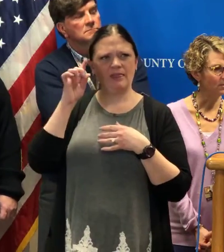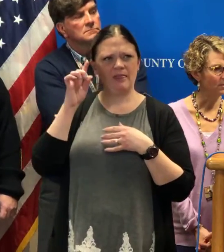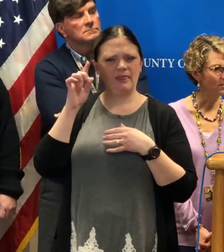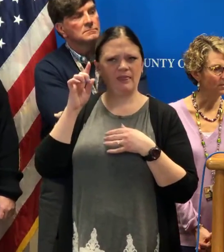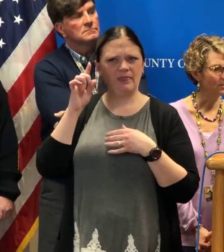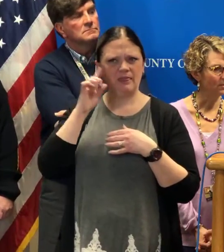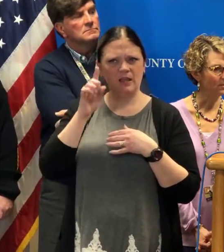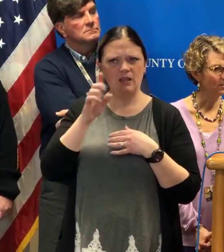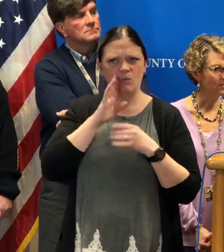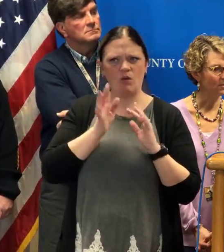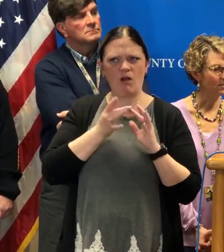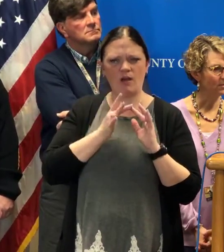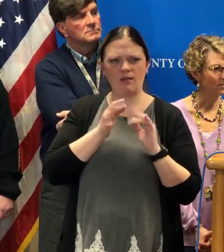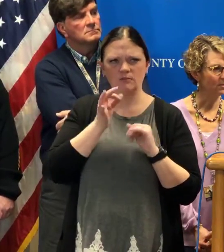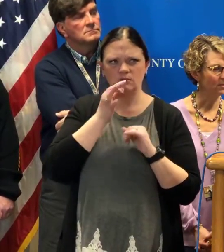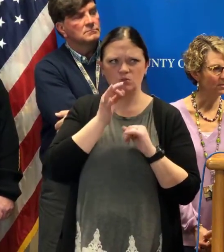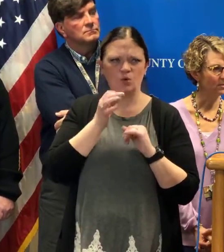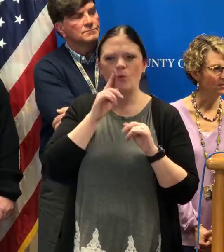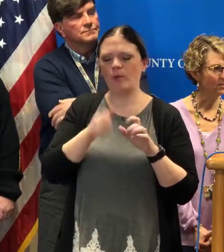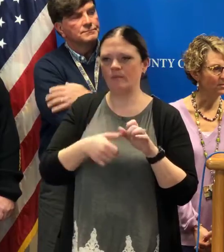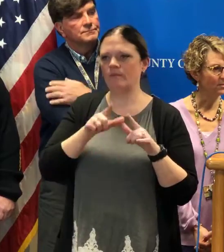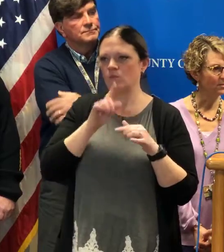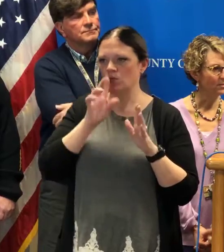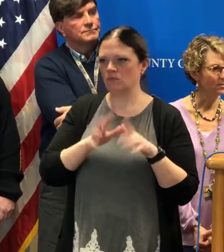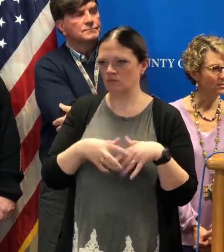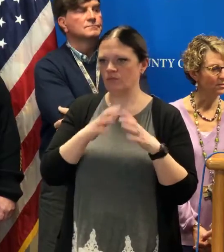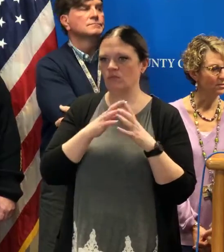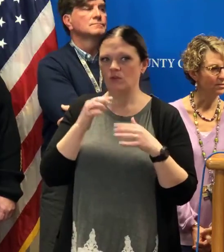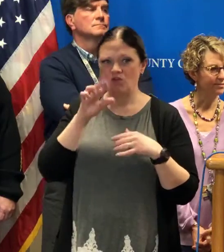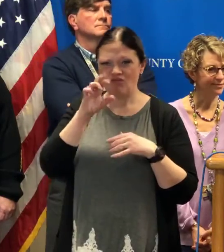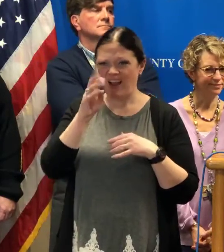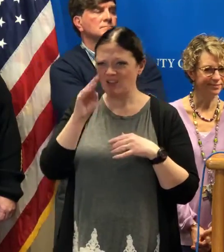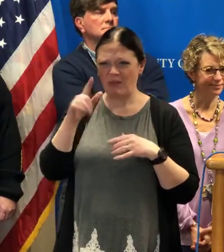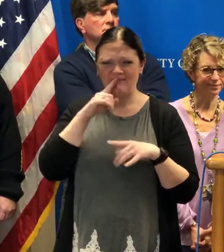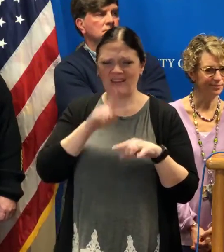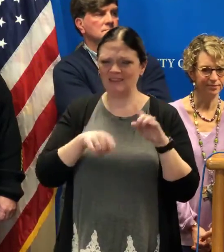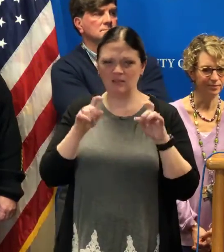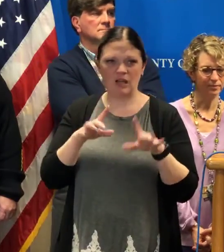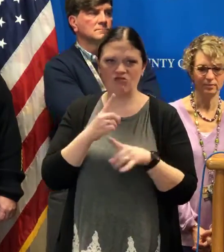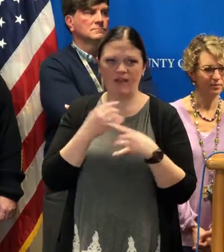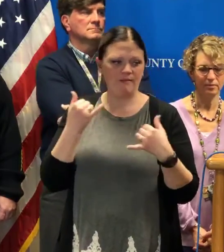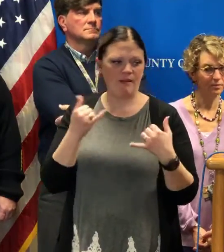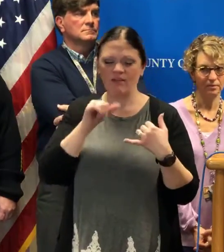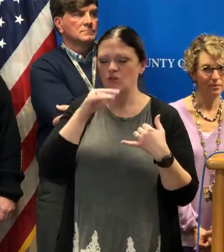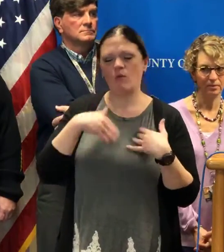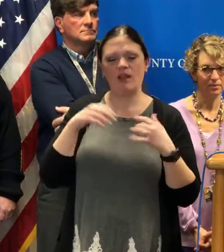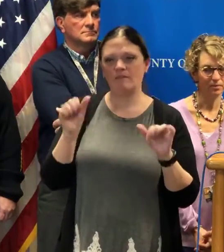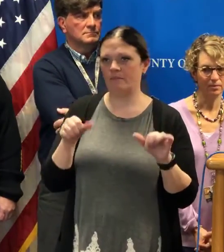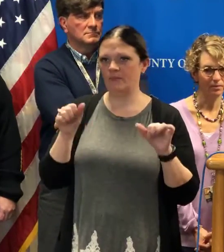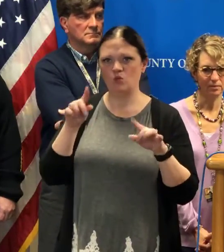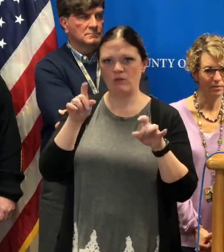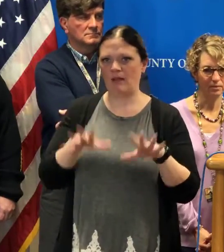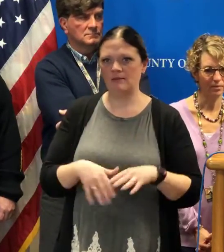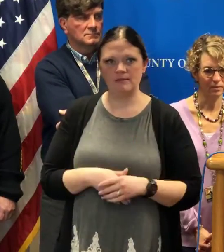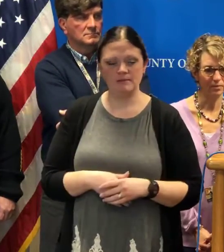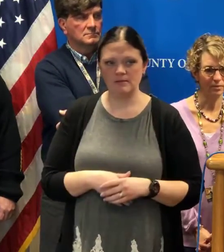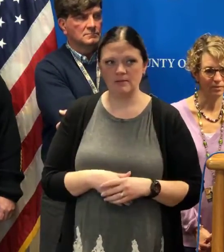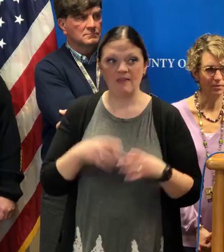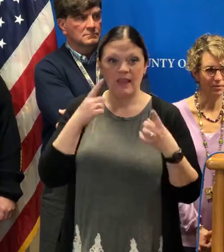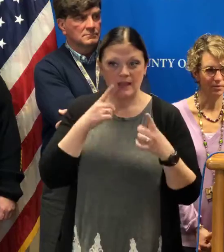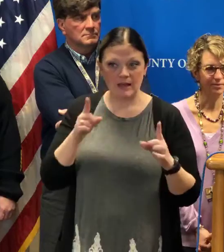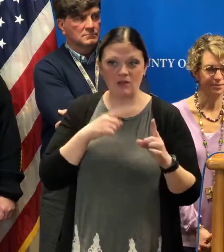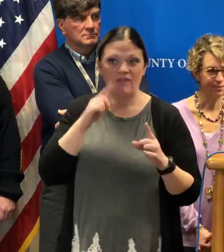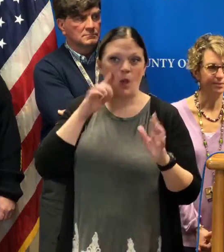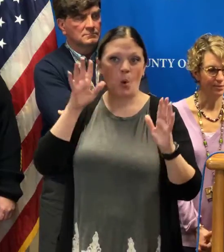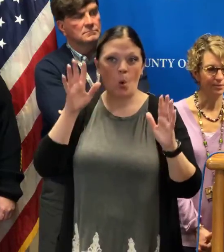going online as soon, but everyone's been talking about go to Roswell. Roswell can't test right now. They don't have capability of testing. They announced they hope